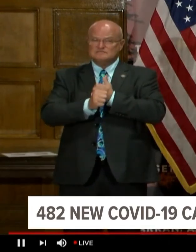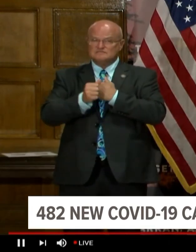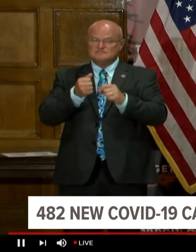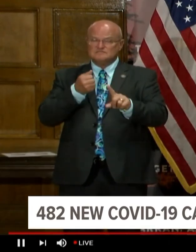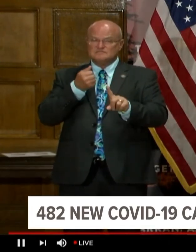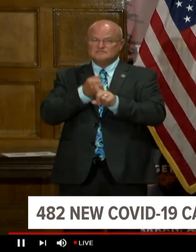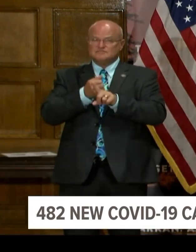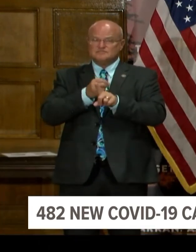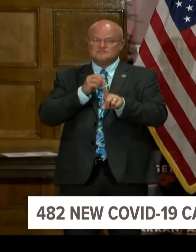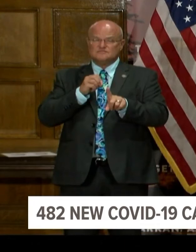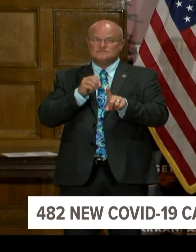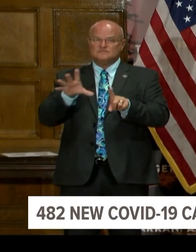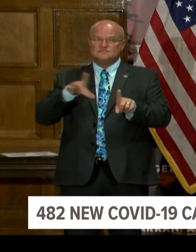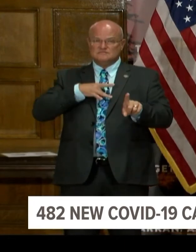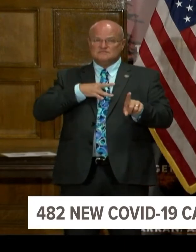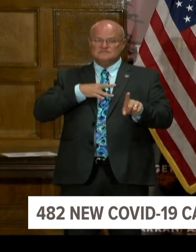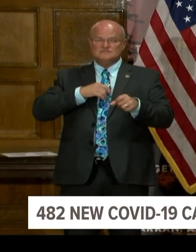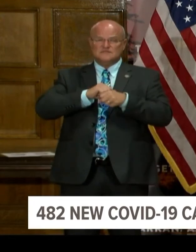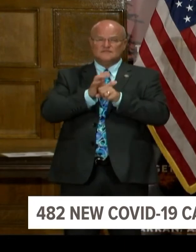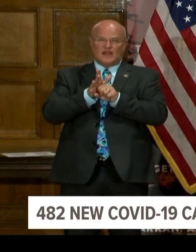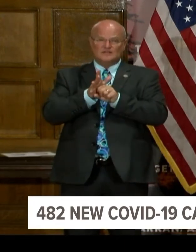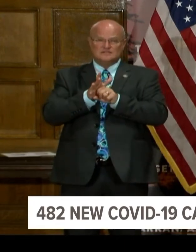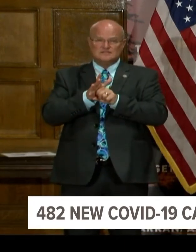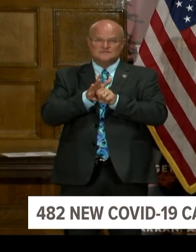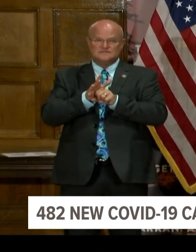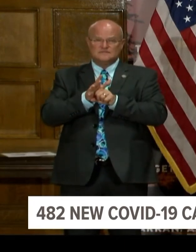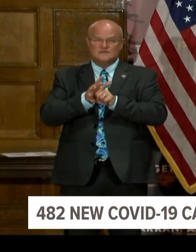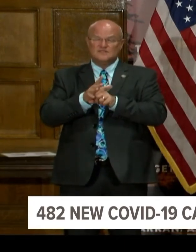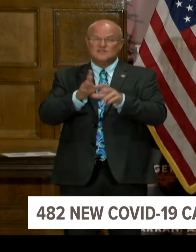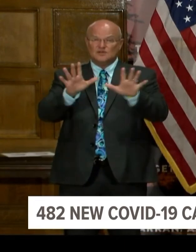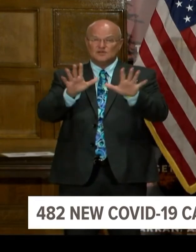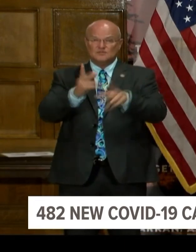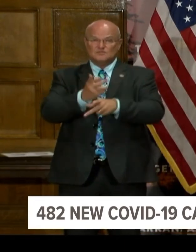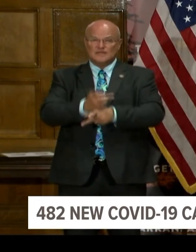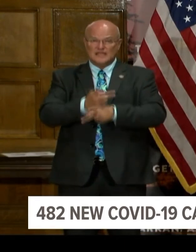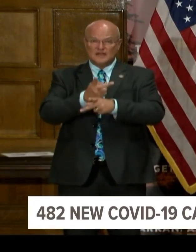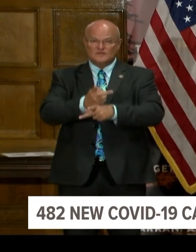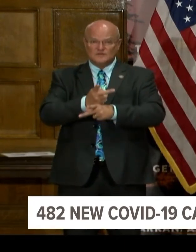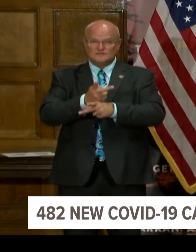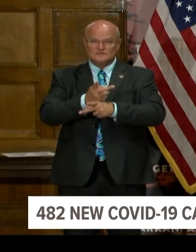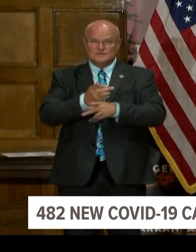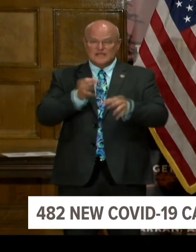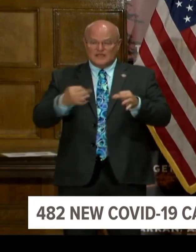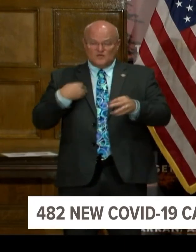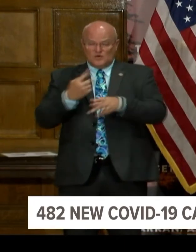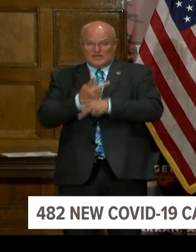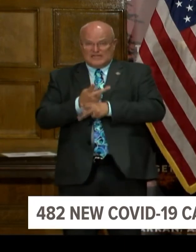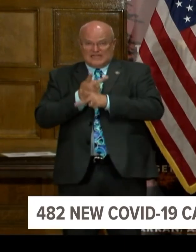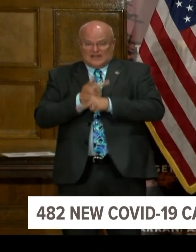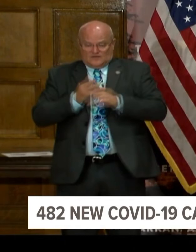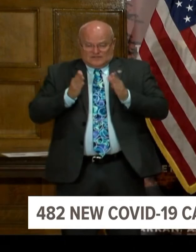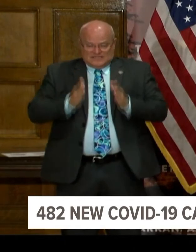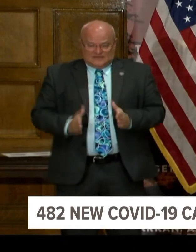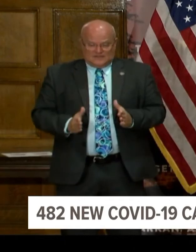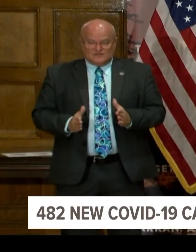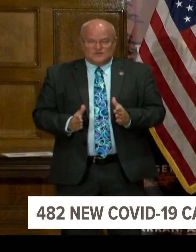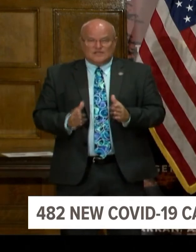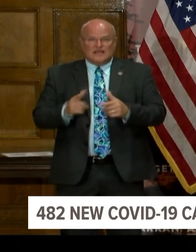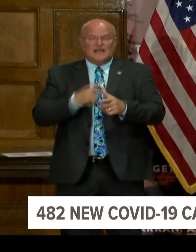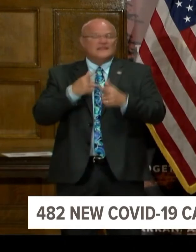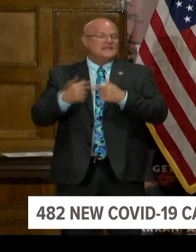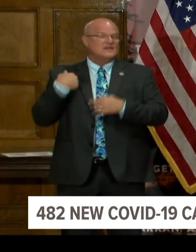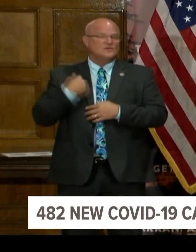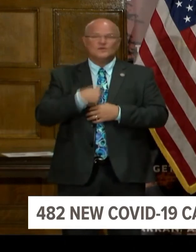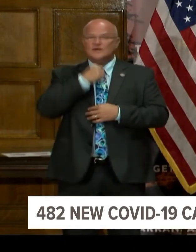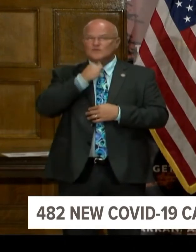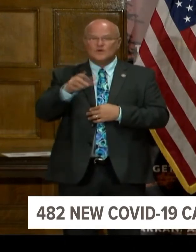of attracting the virus. And so be careful. And if we are careful individually, then we're not going